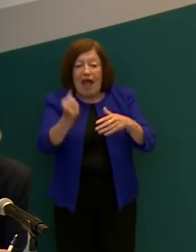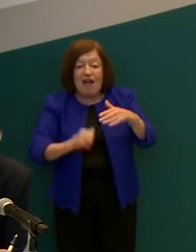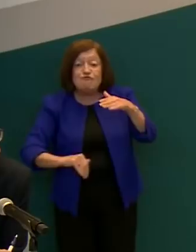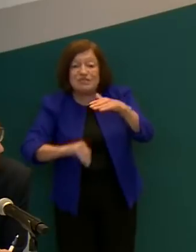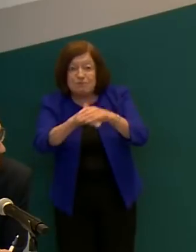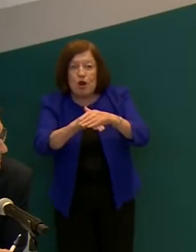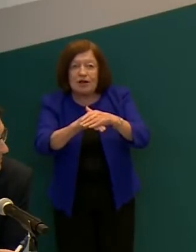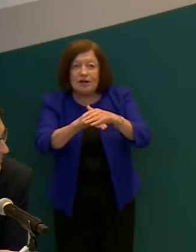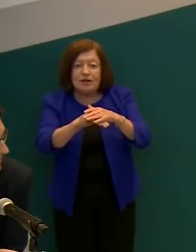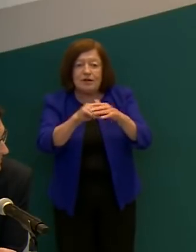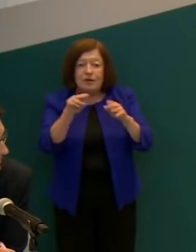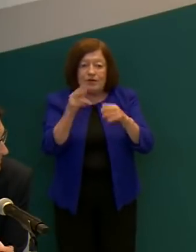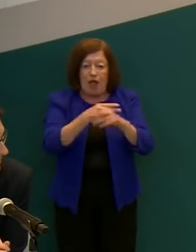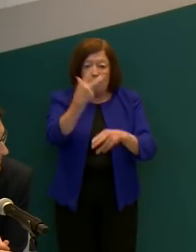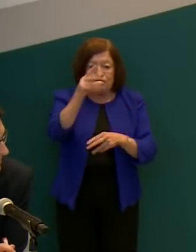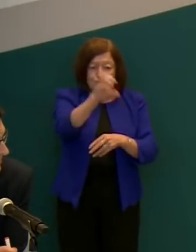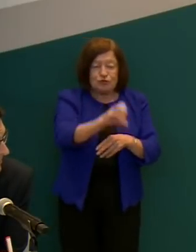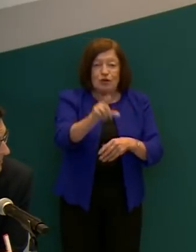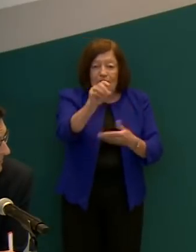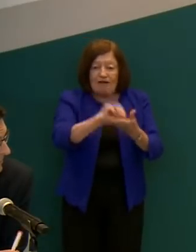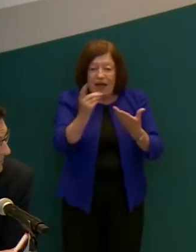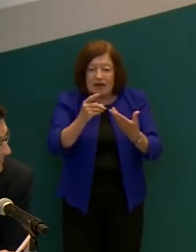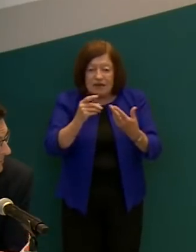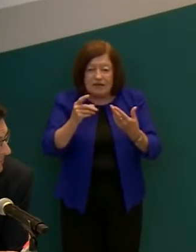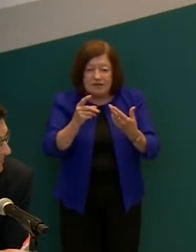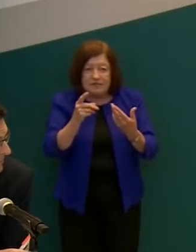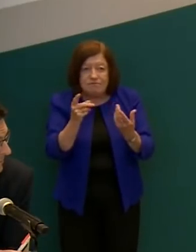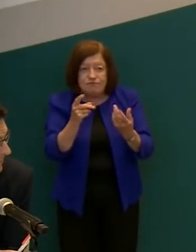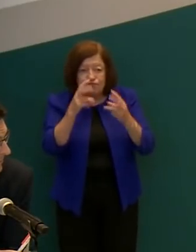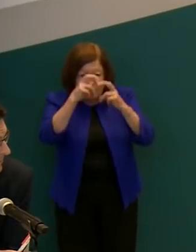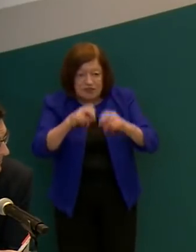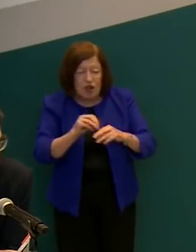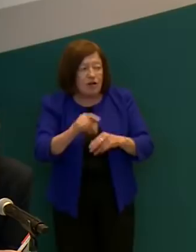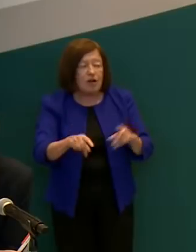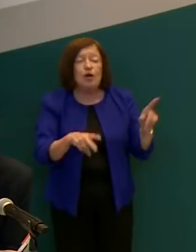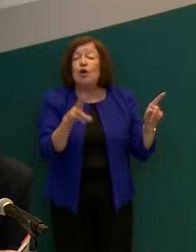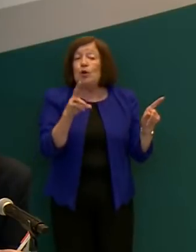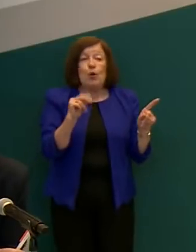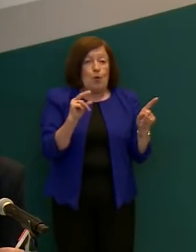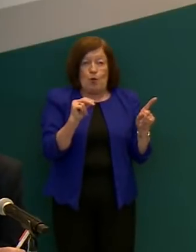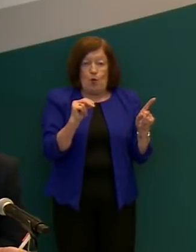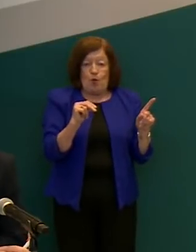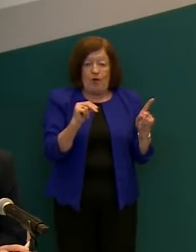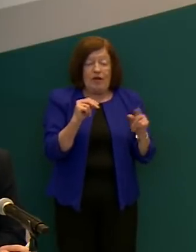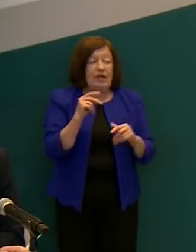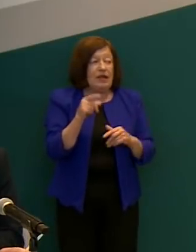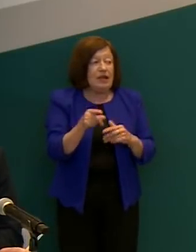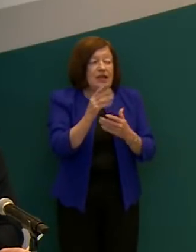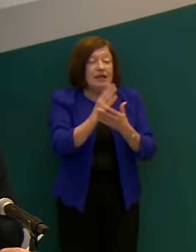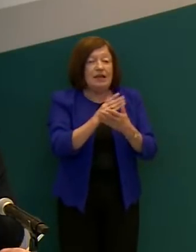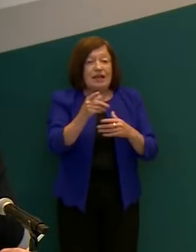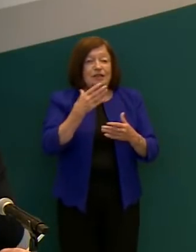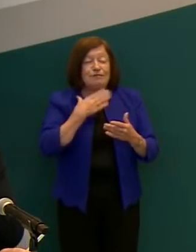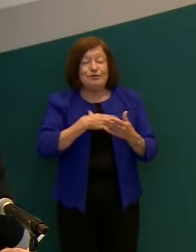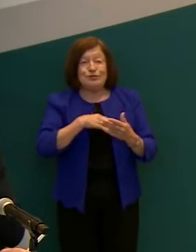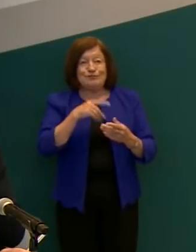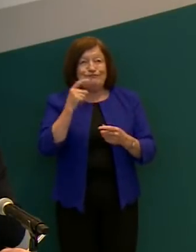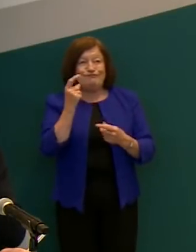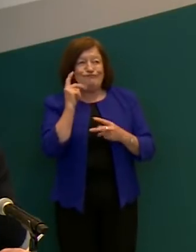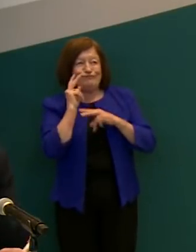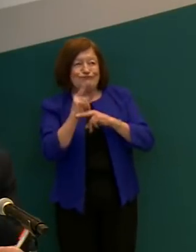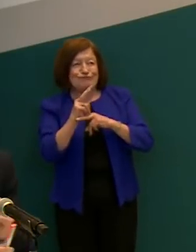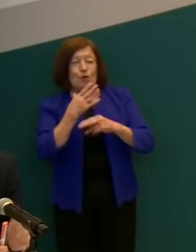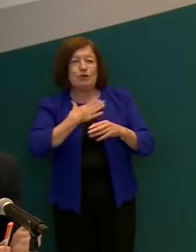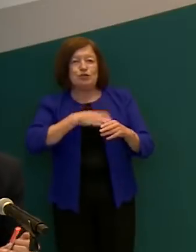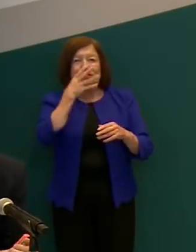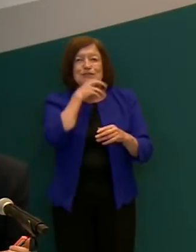Is there any modelling data done on that? Or? No, and in one sense it would be somewhat speculative, because you have to